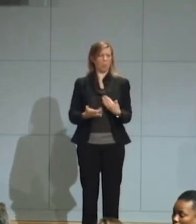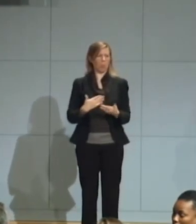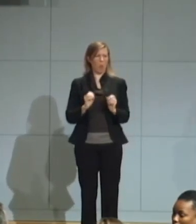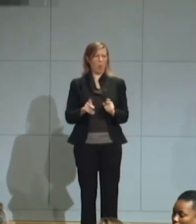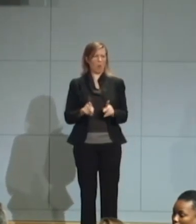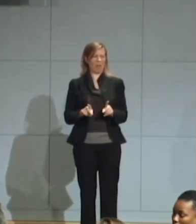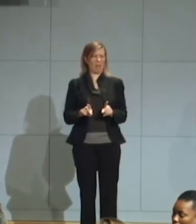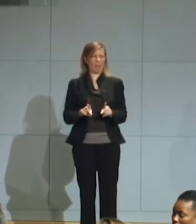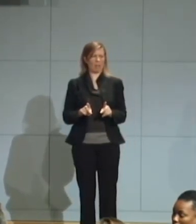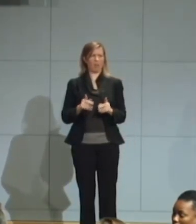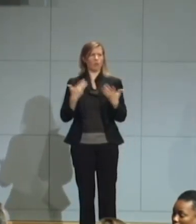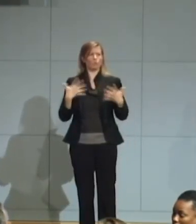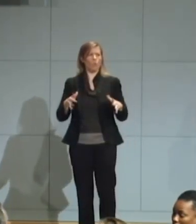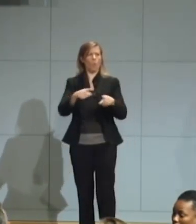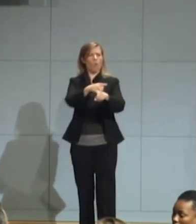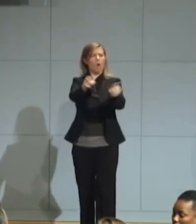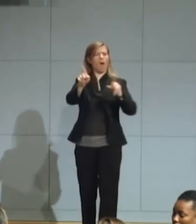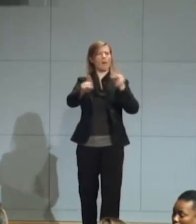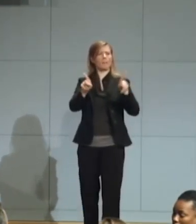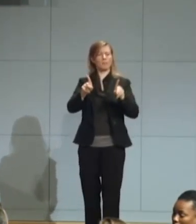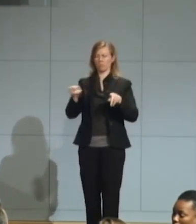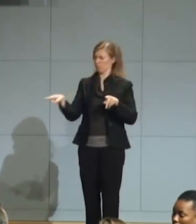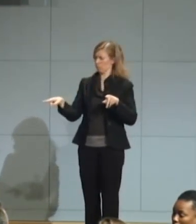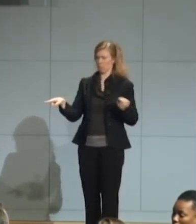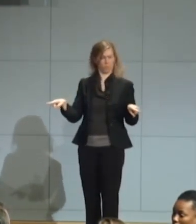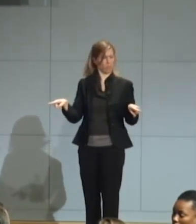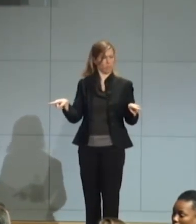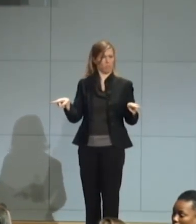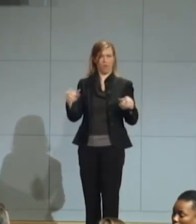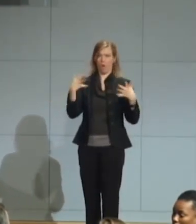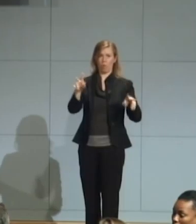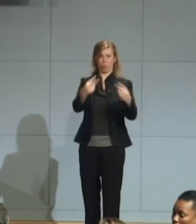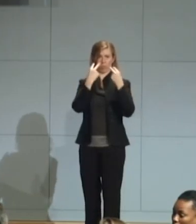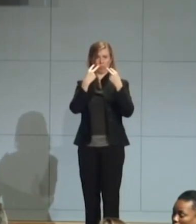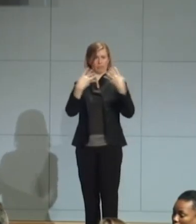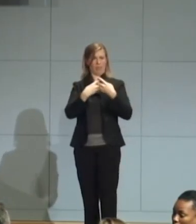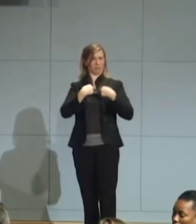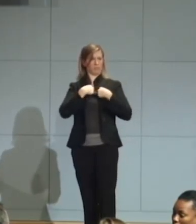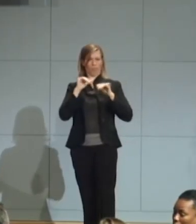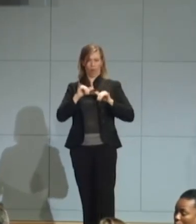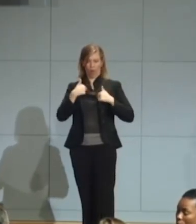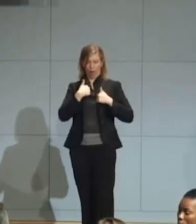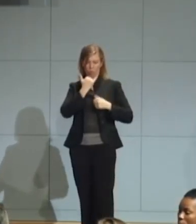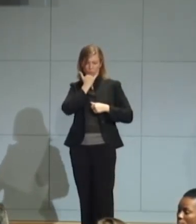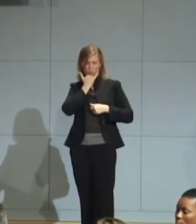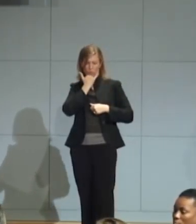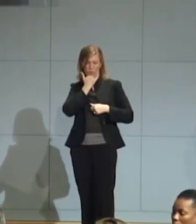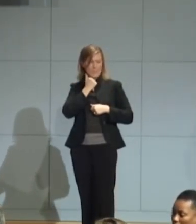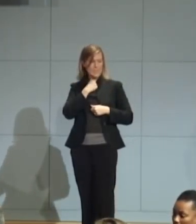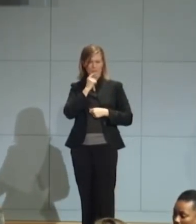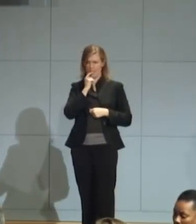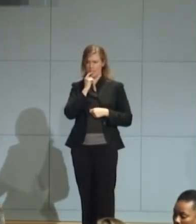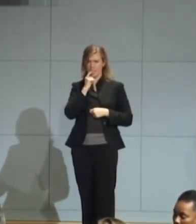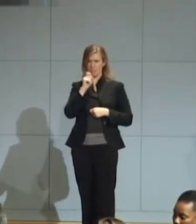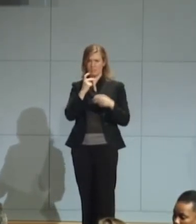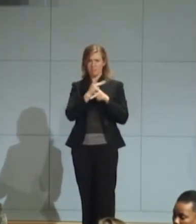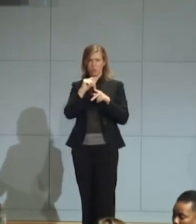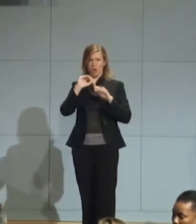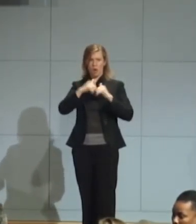children. Giving students all across this country standardized tests, even though they are